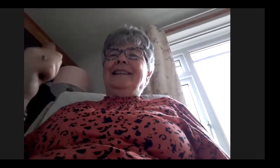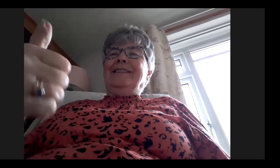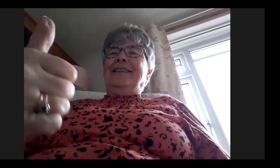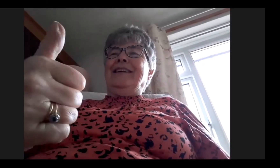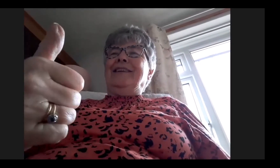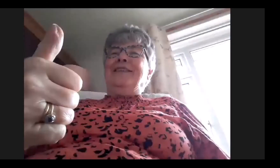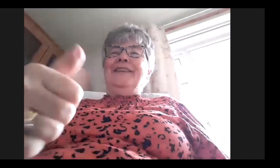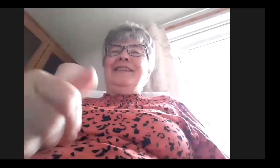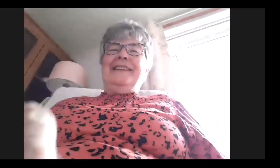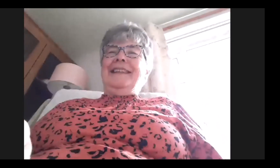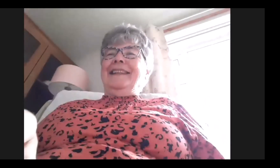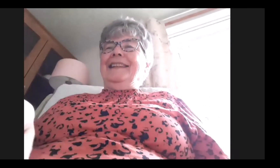Very good.